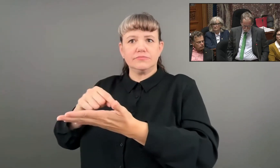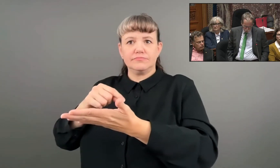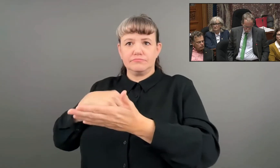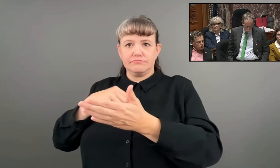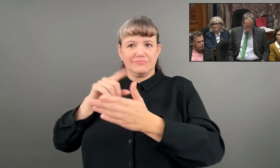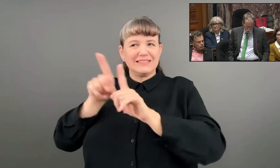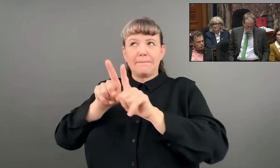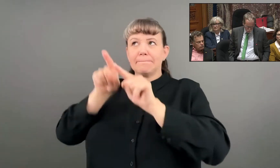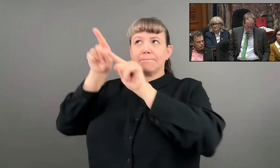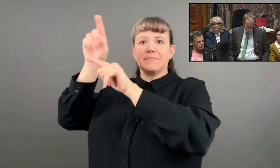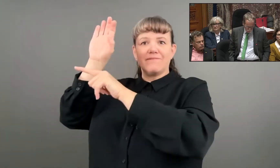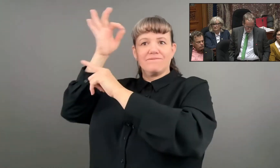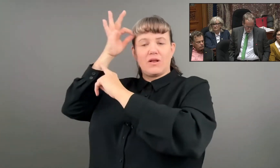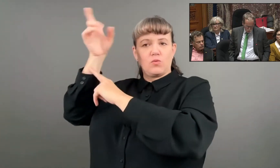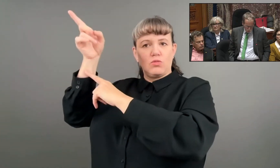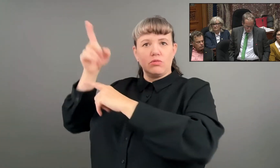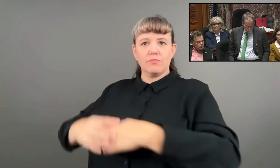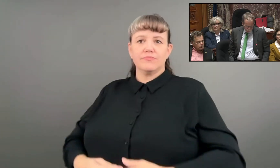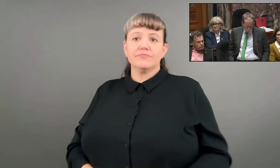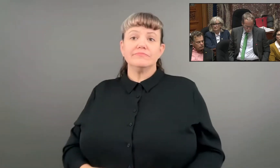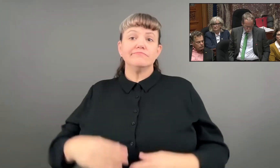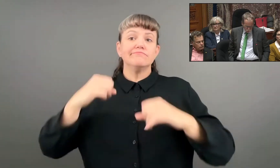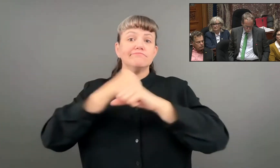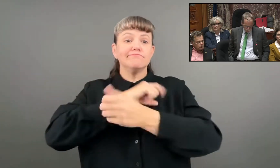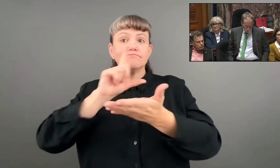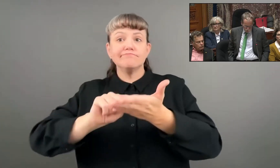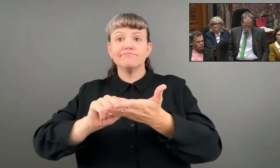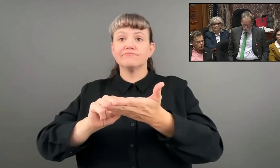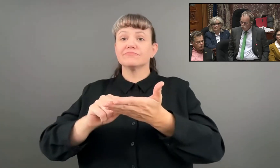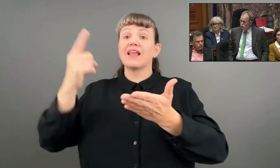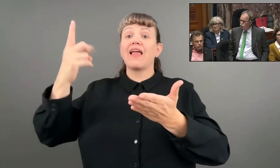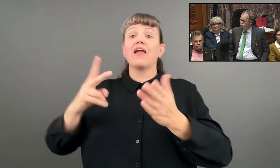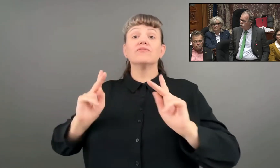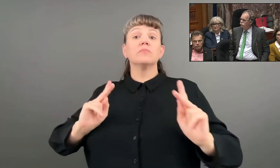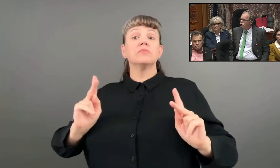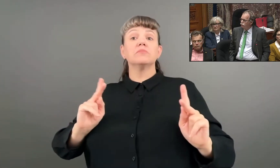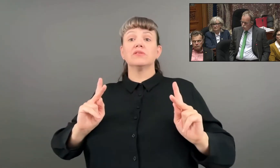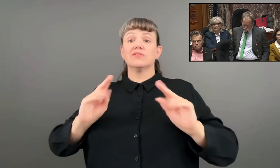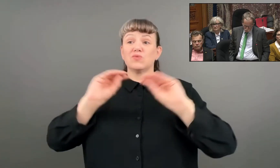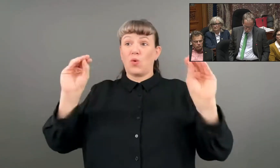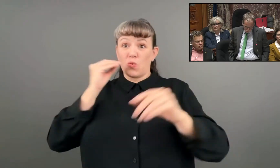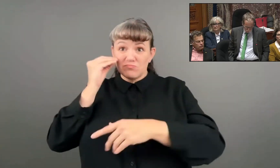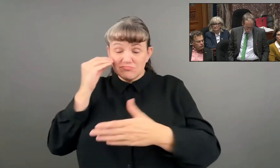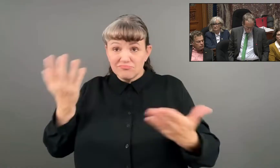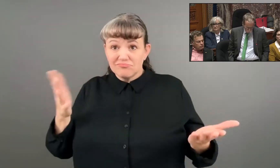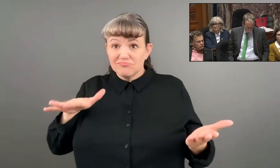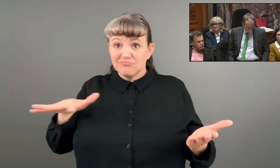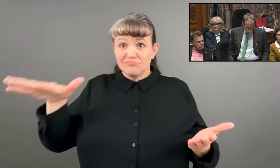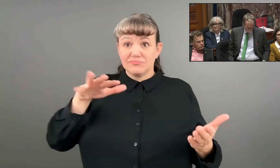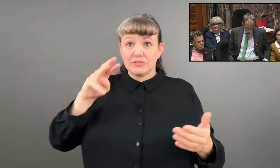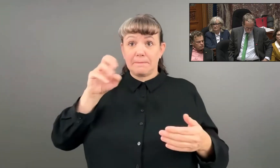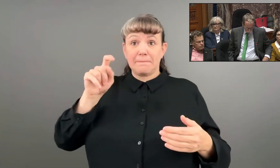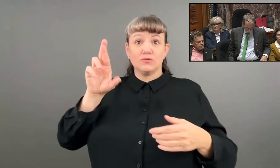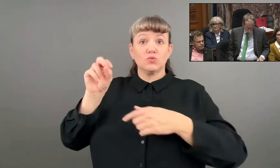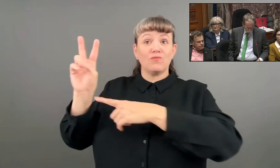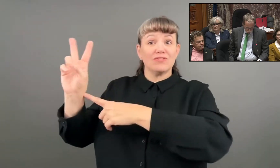people experiencing homelessness in Metro Vancouver were evicted before losing their